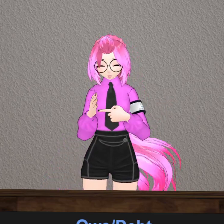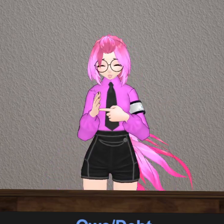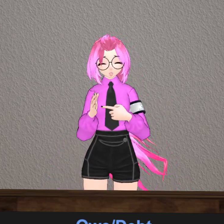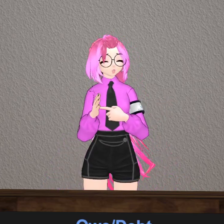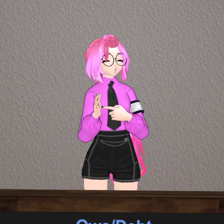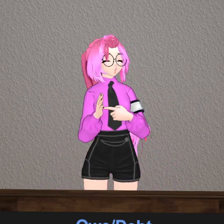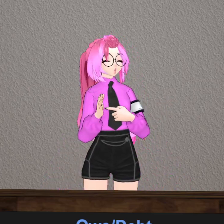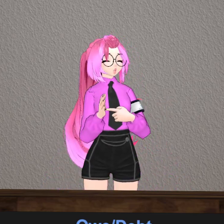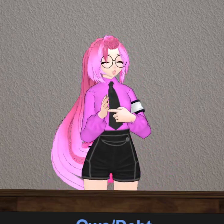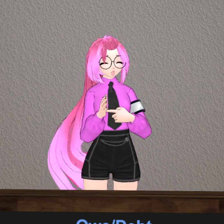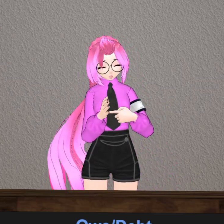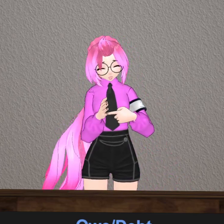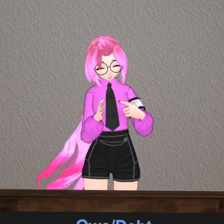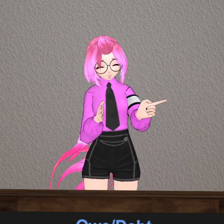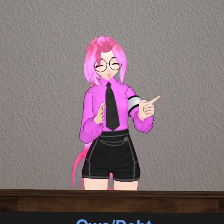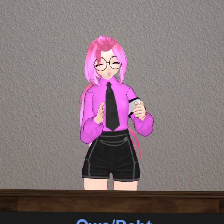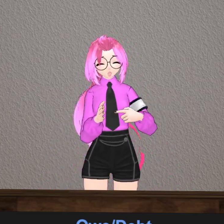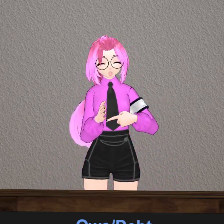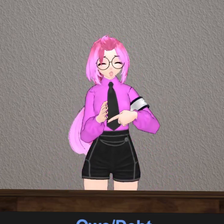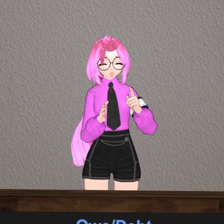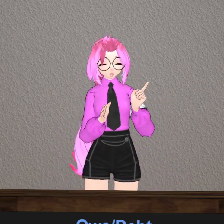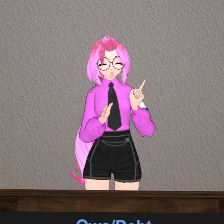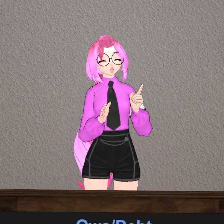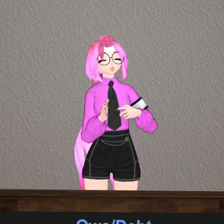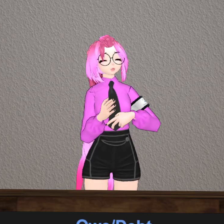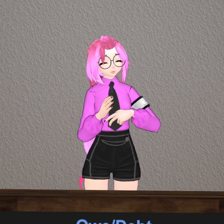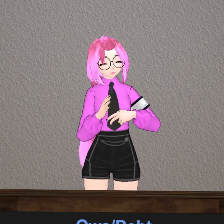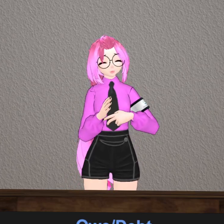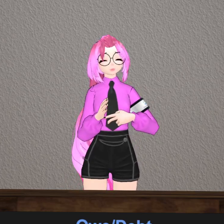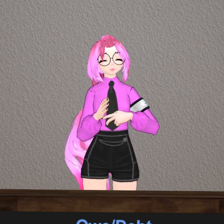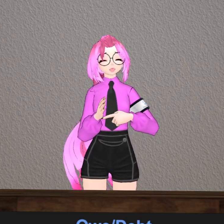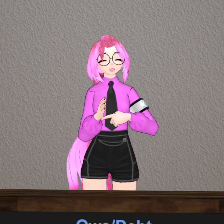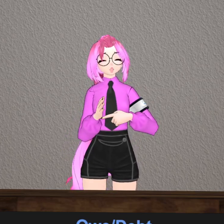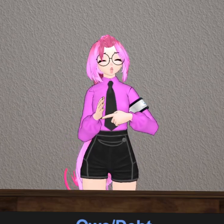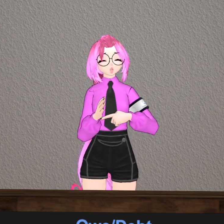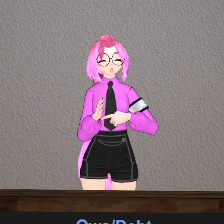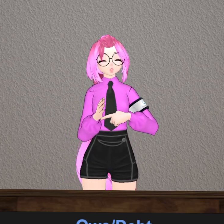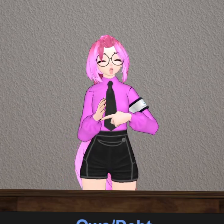Yes, owe or debt, because you haven't paid, you haven't swiped on Venmo or PayPal.